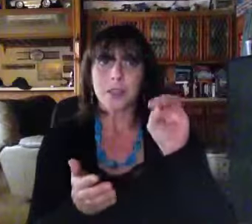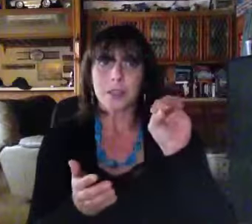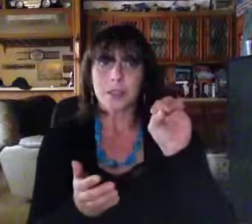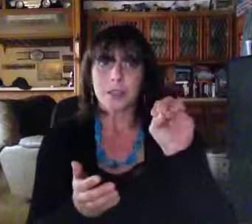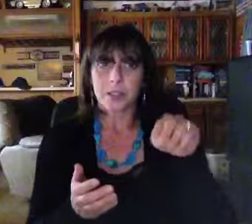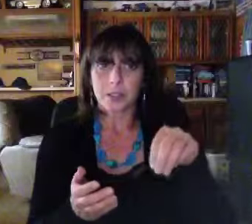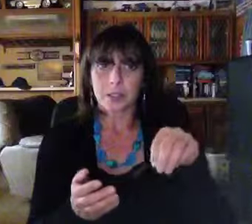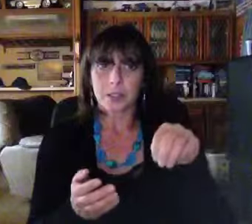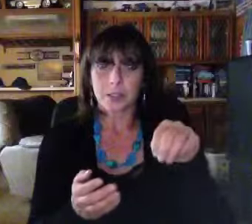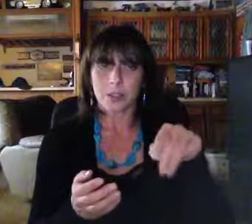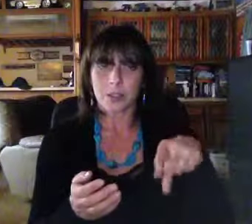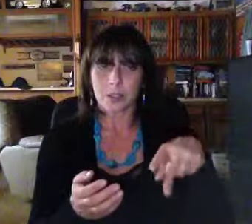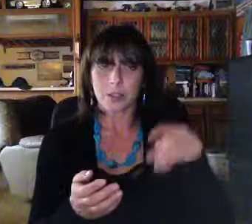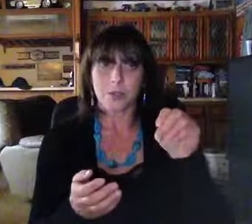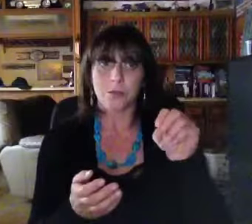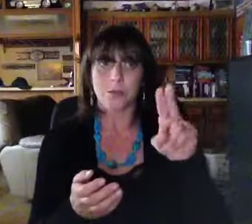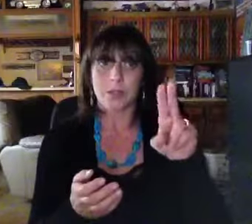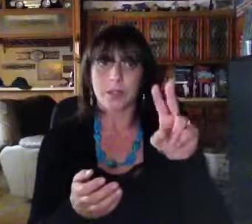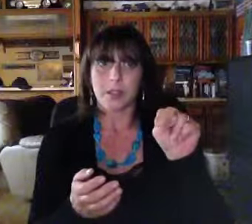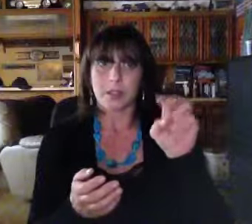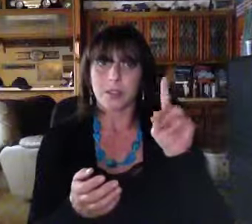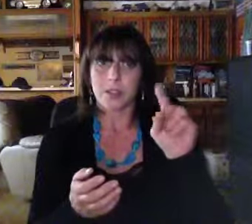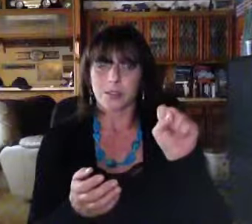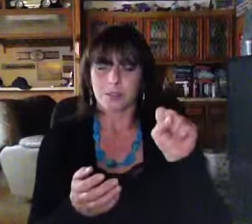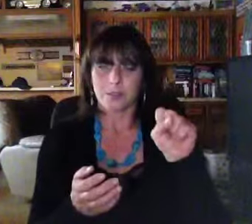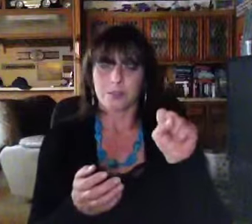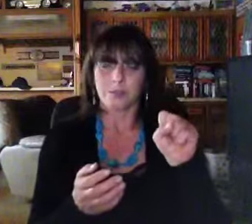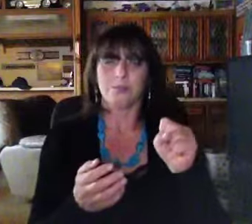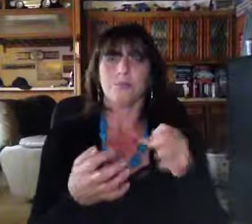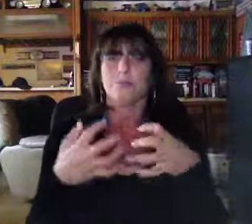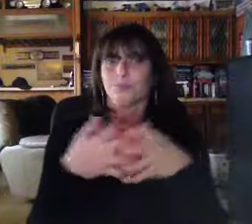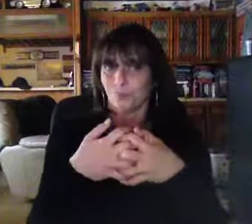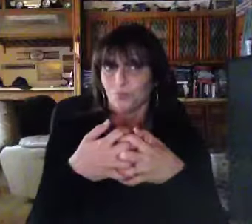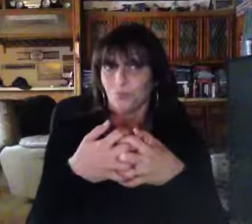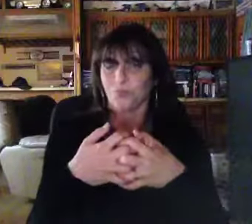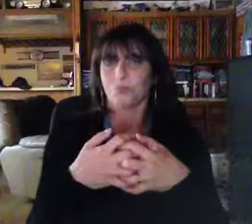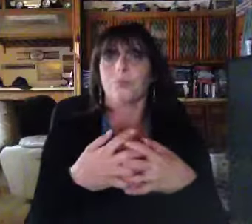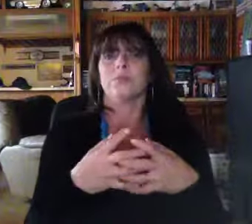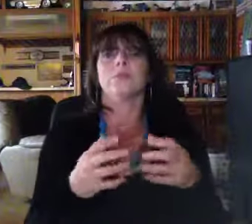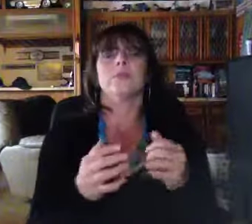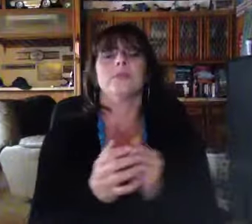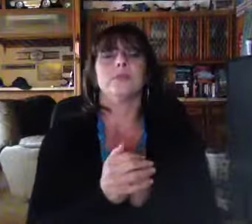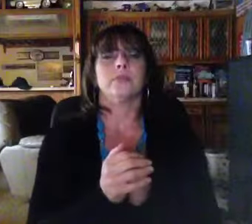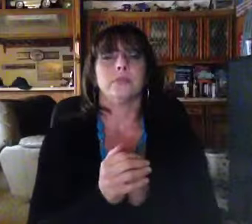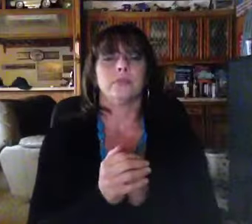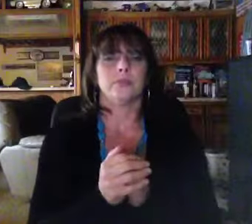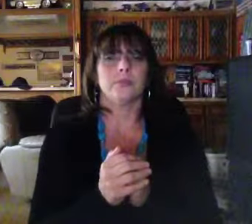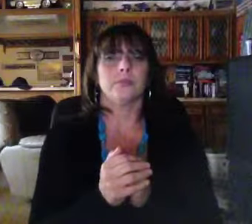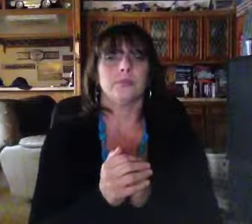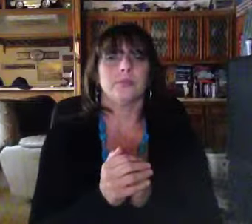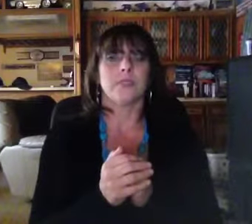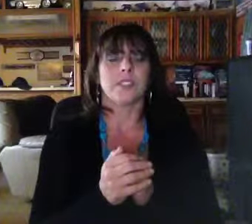Let's practice. Sodium reacts with chlorine gas. See if you can write and balance this equation. Predict the products.